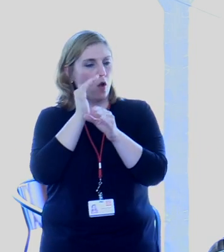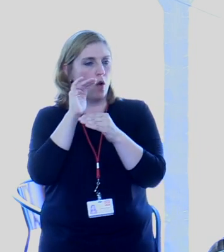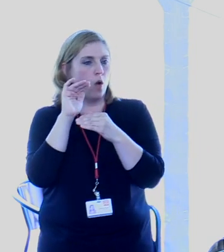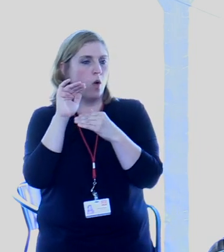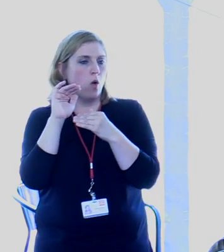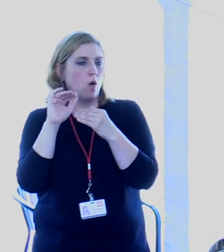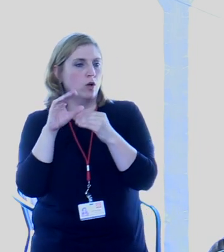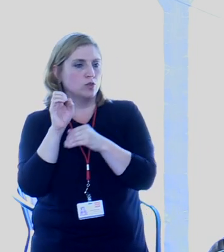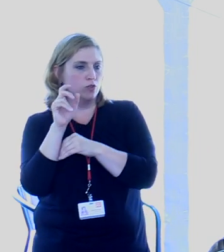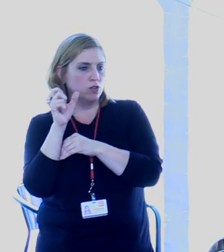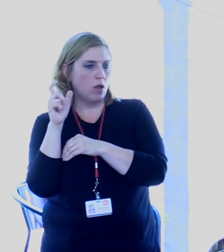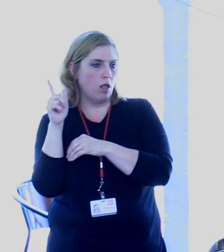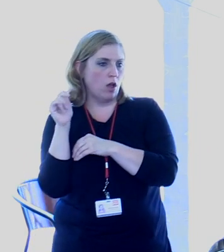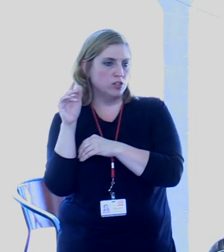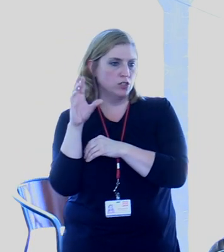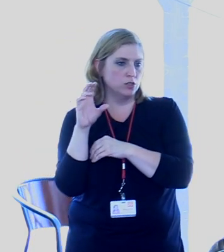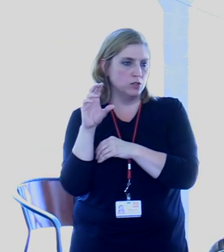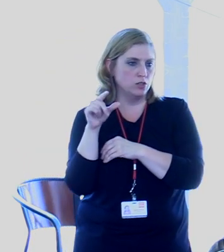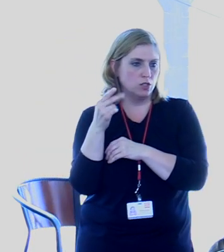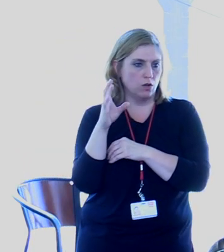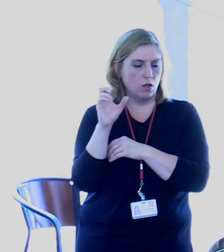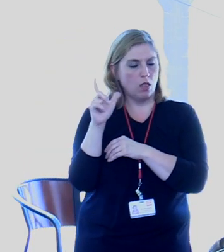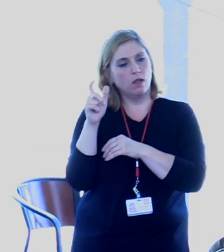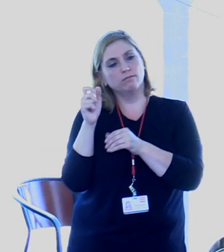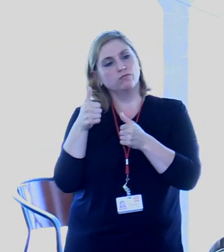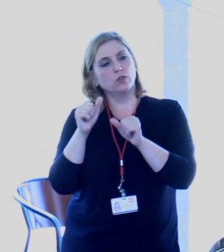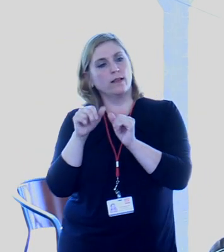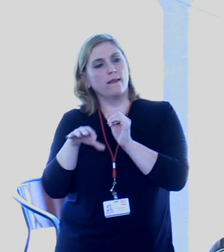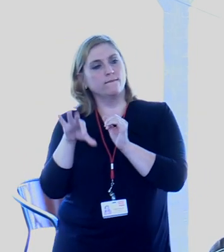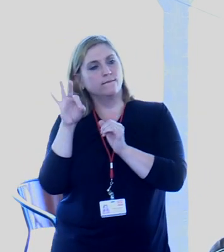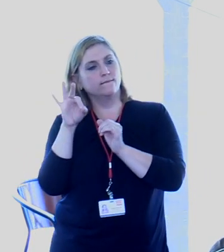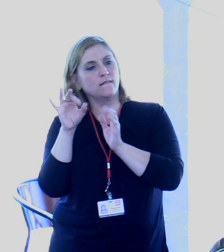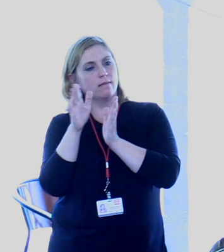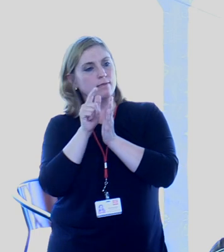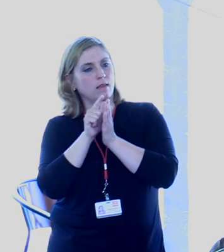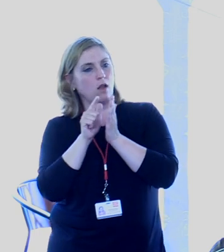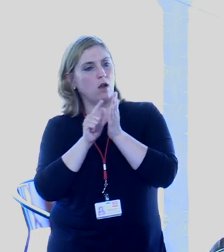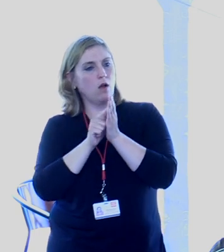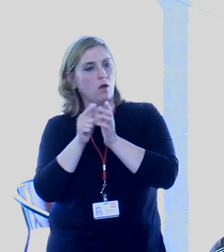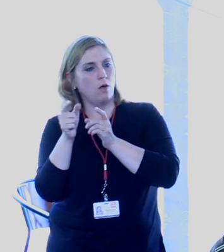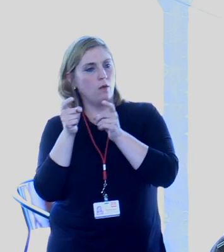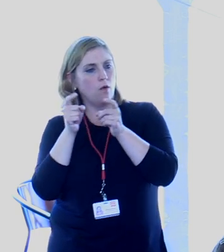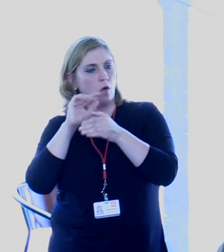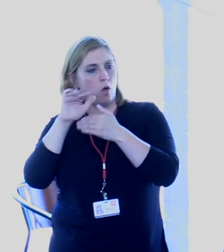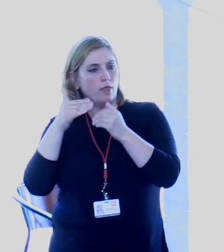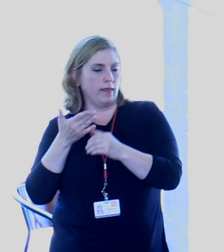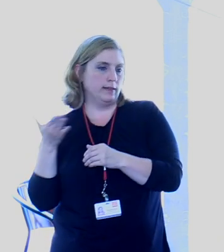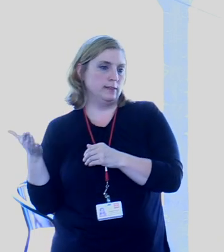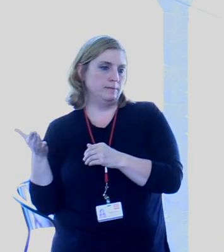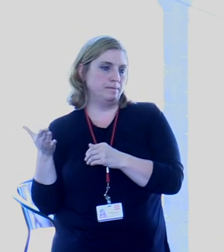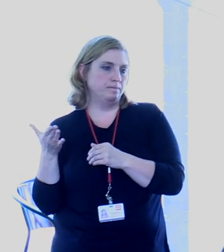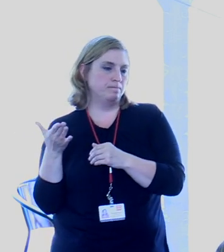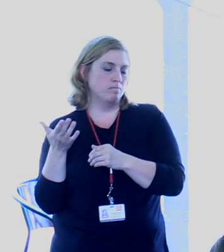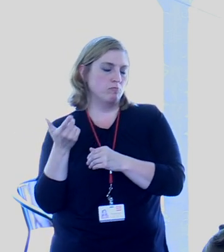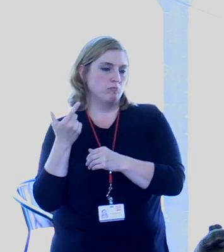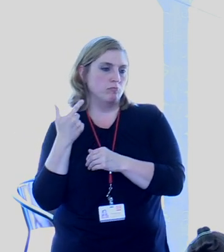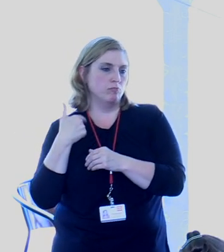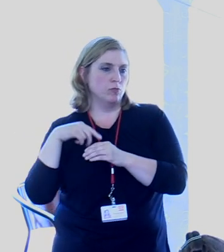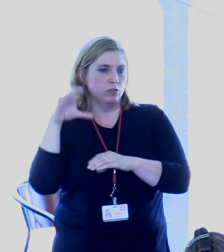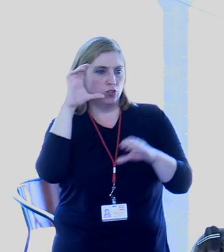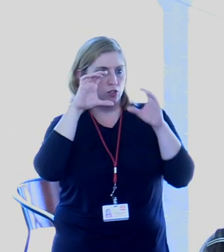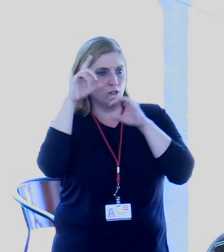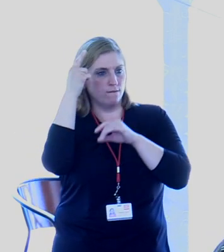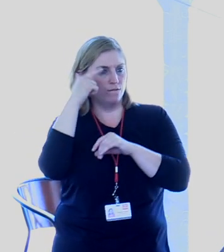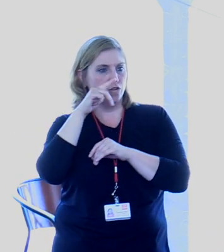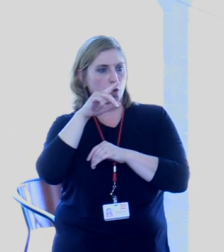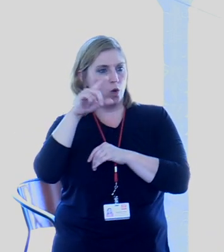the sociological, and try to find the laws that govern all things. We're searching for a